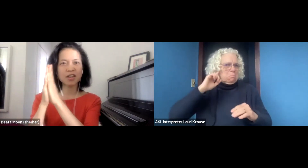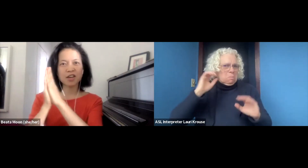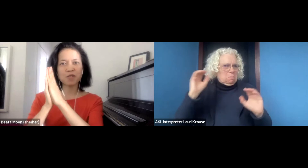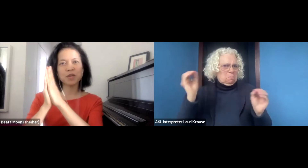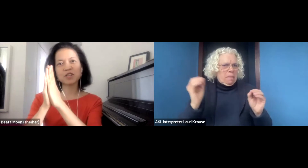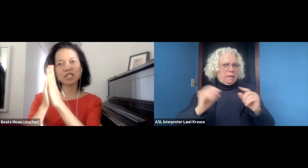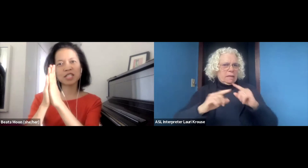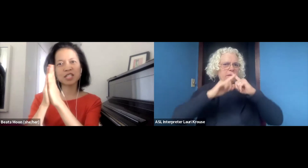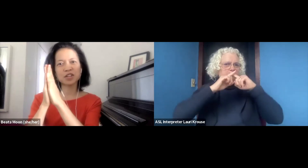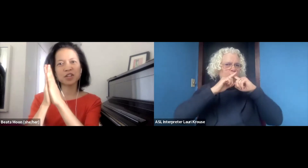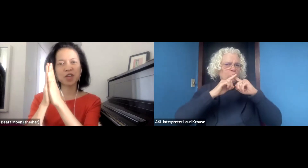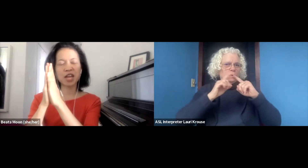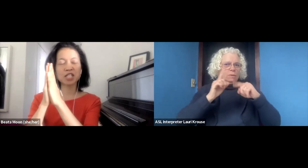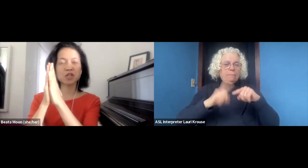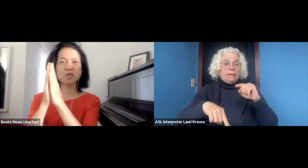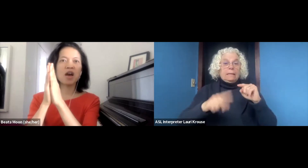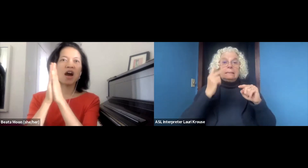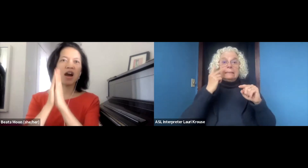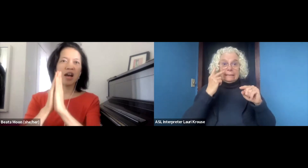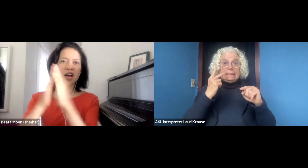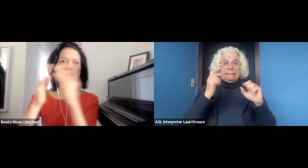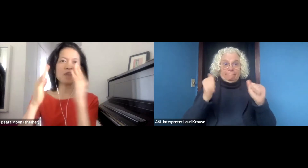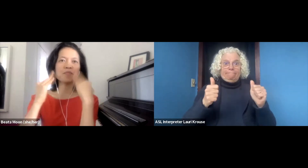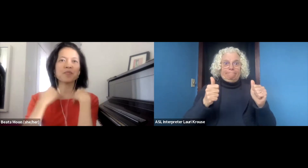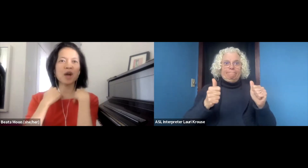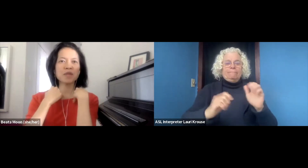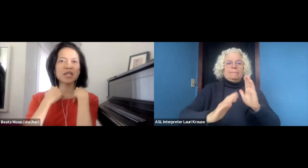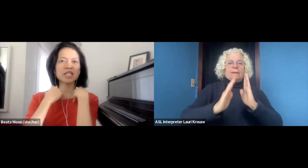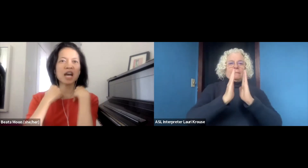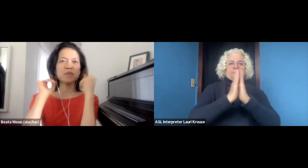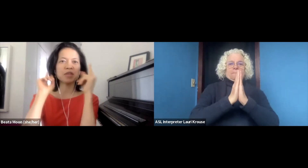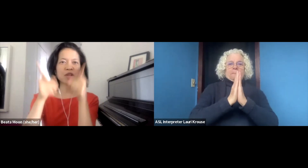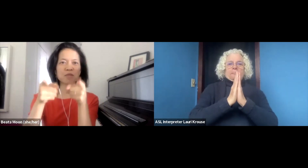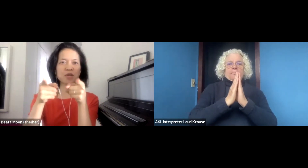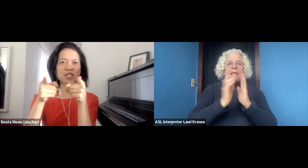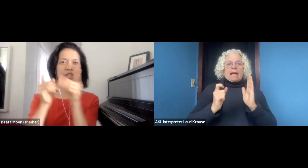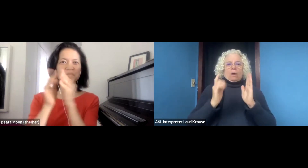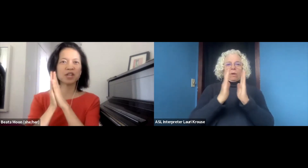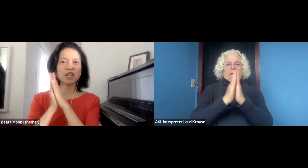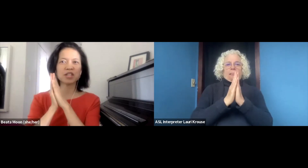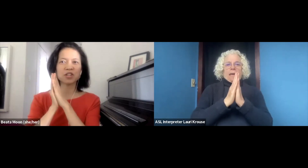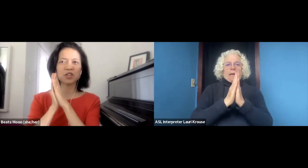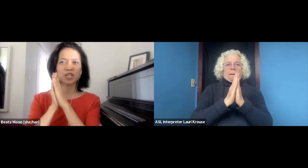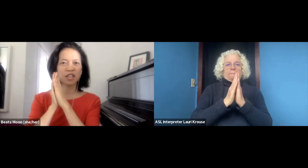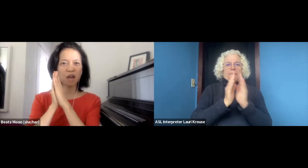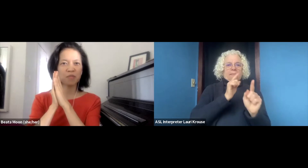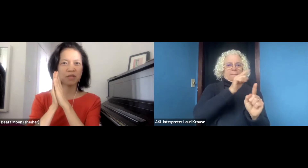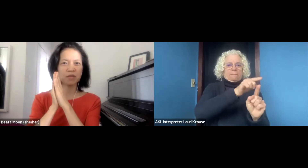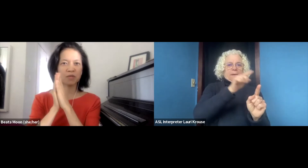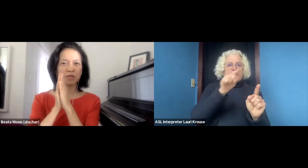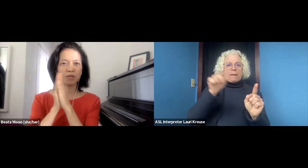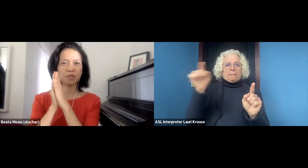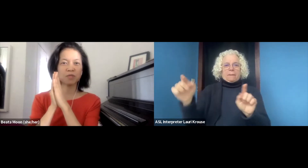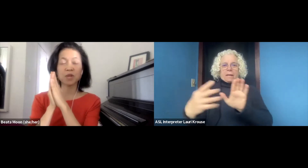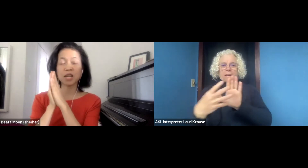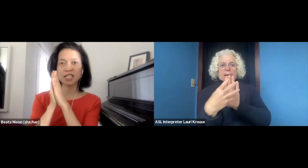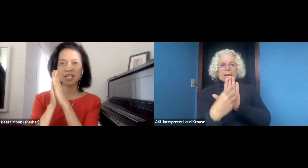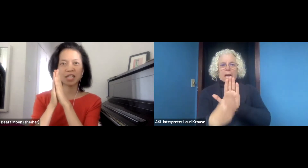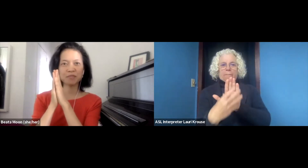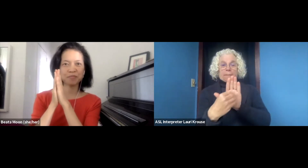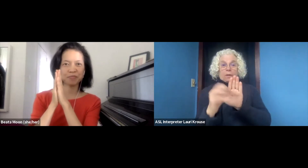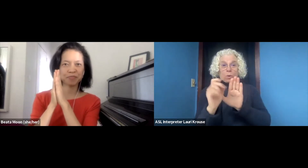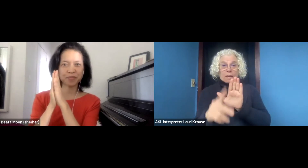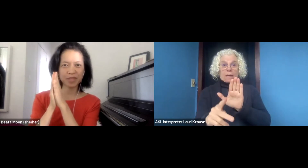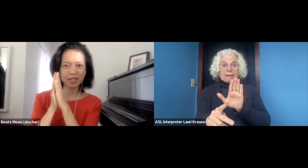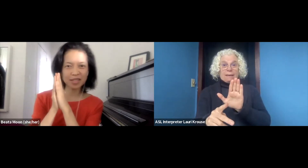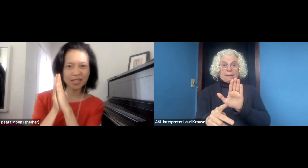see, we can all see each other if you can. So I'm going to clap, and then when I point to you, you're going to copy what I just